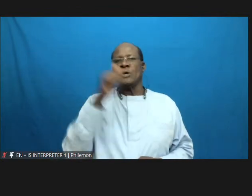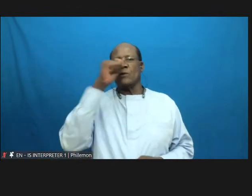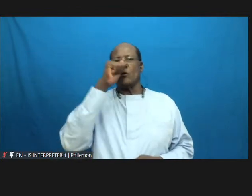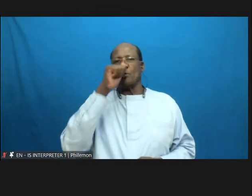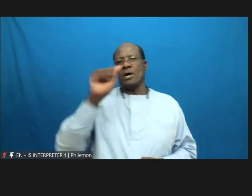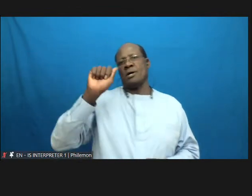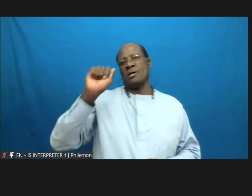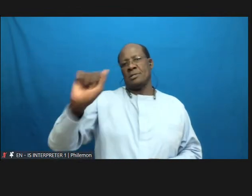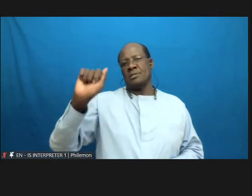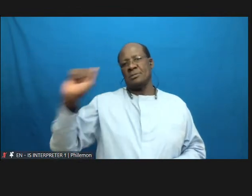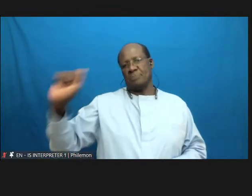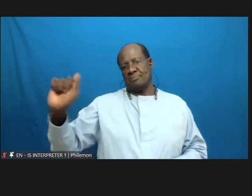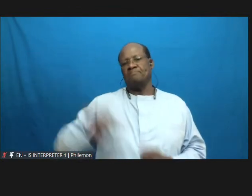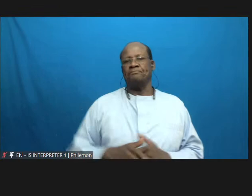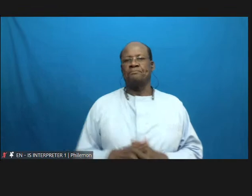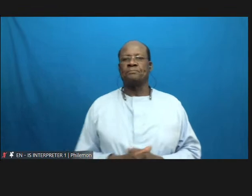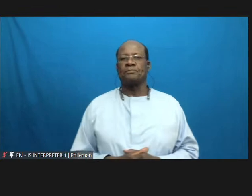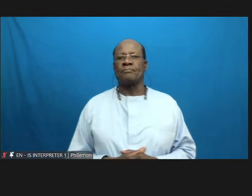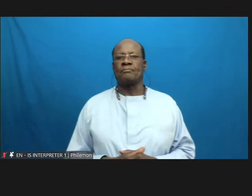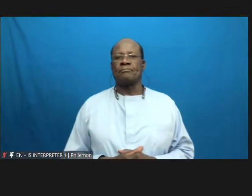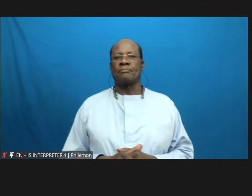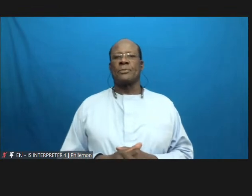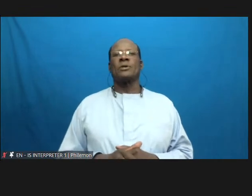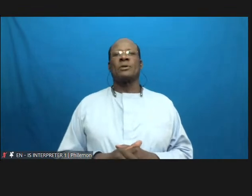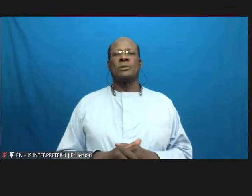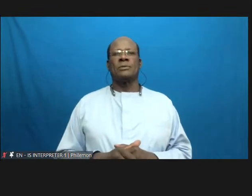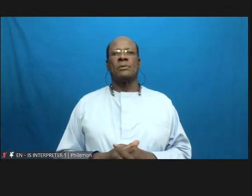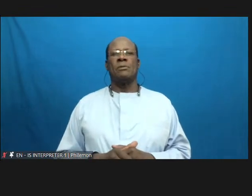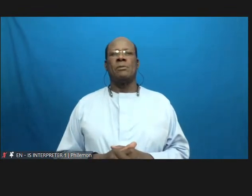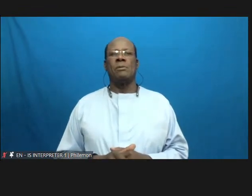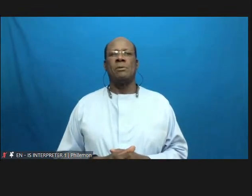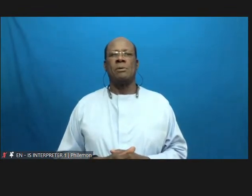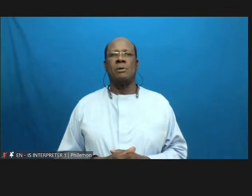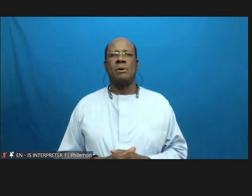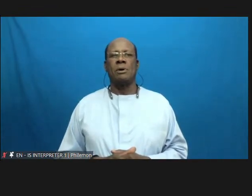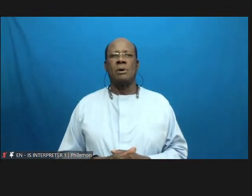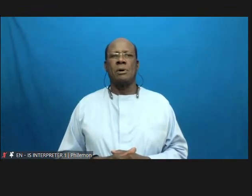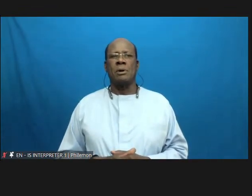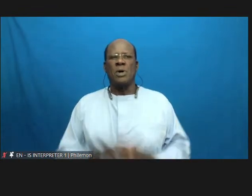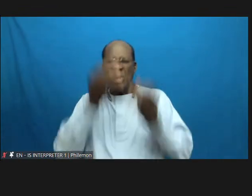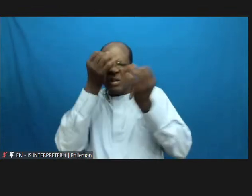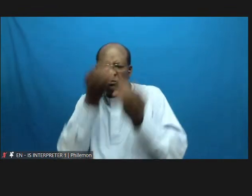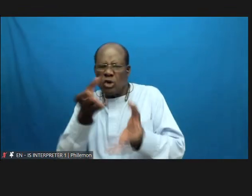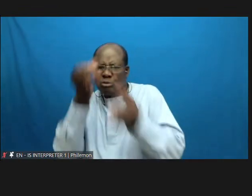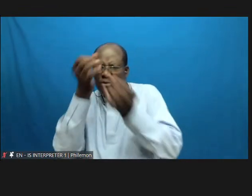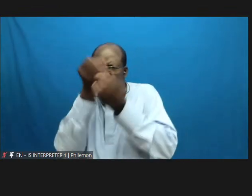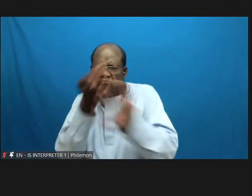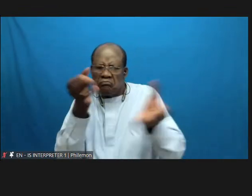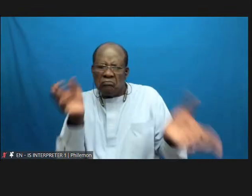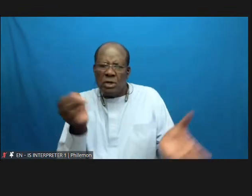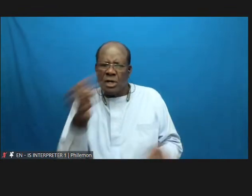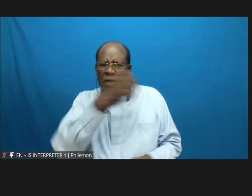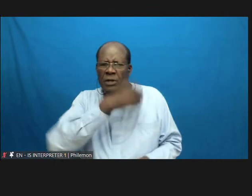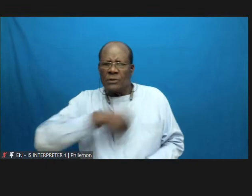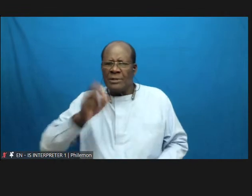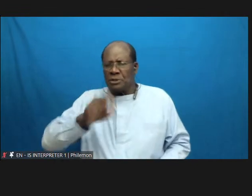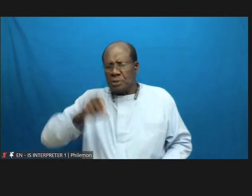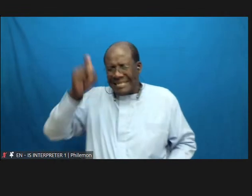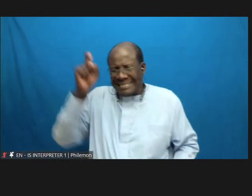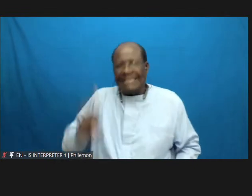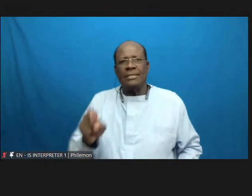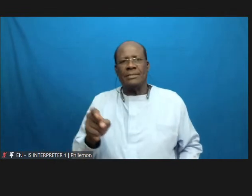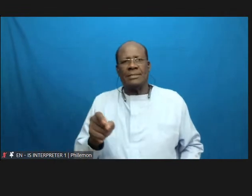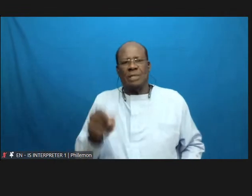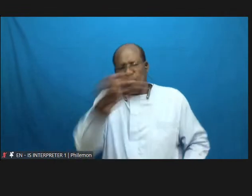as we look at these messages, I think there's also a need, before we present this to the world, to